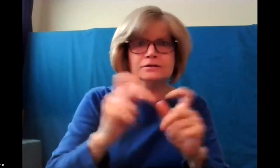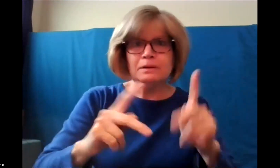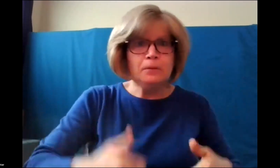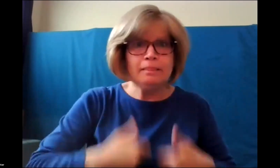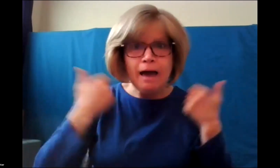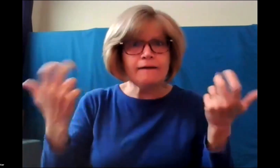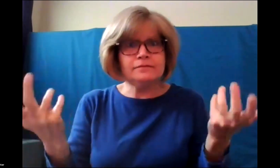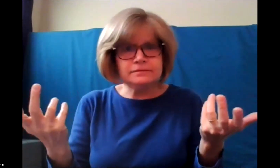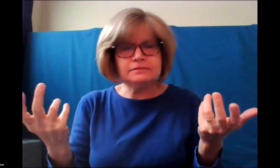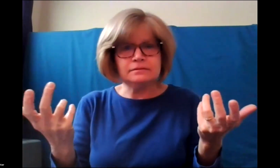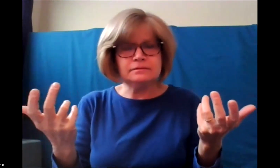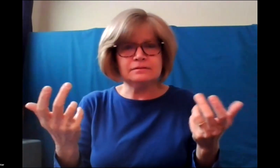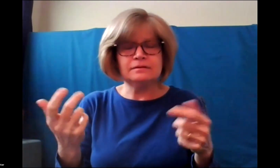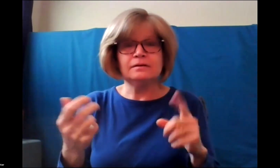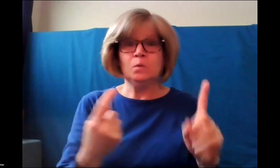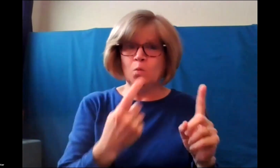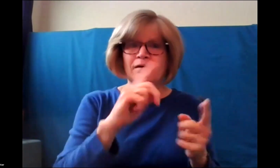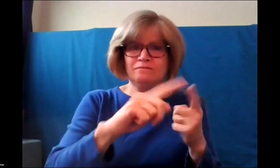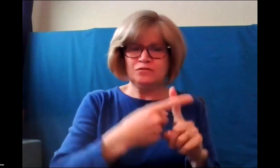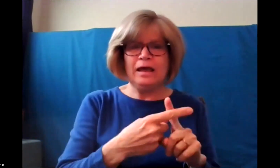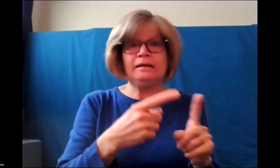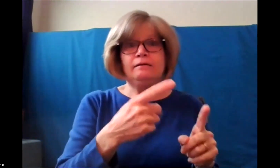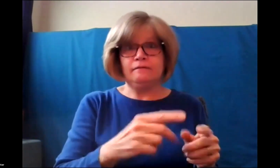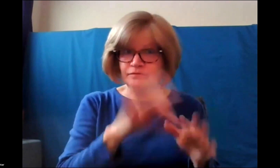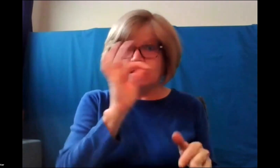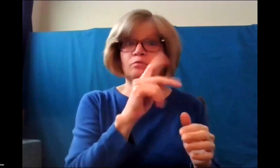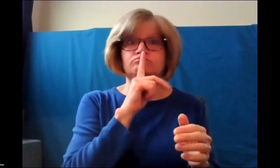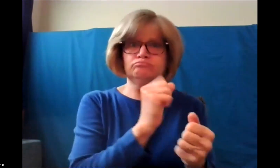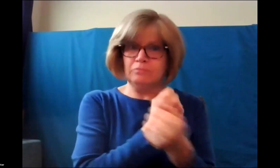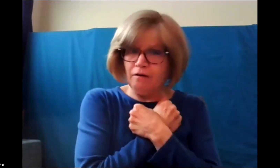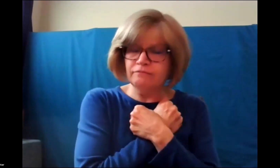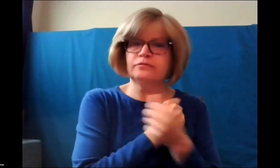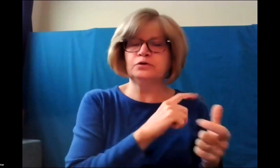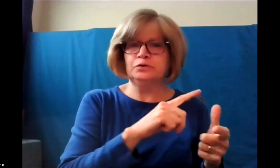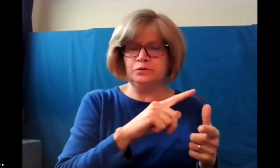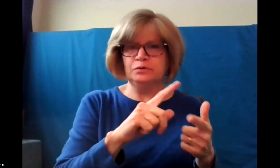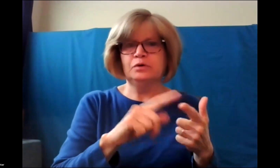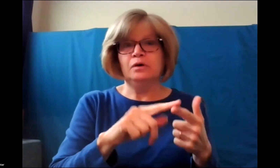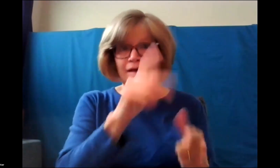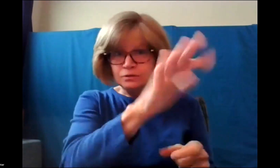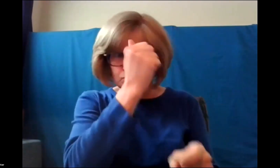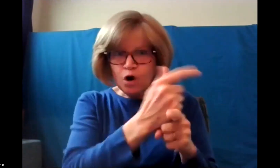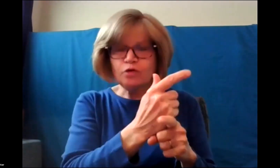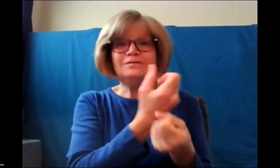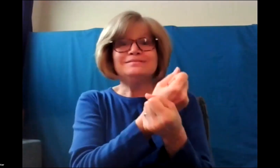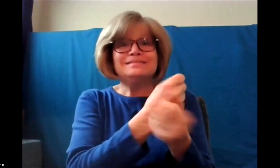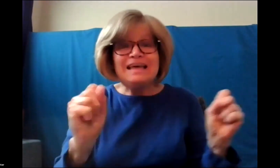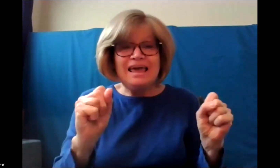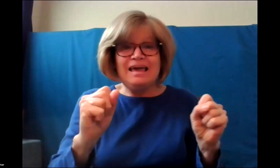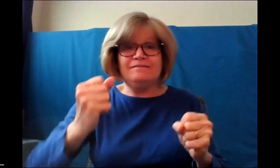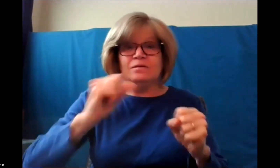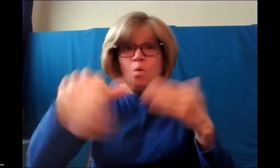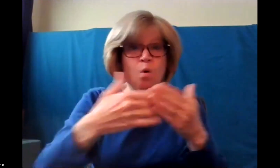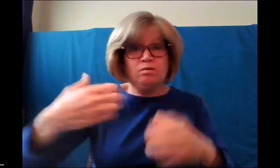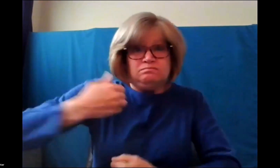events. A wayward friend found true love. A brother saved an entire